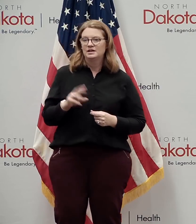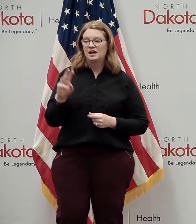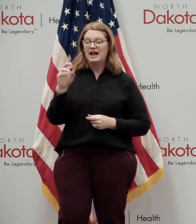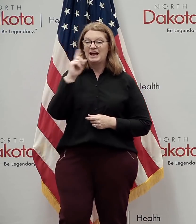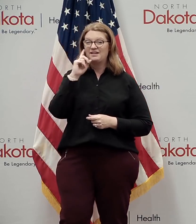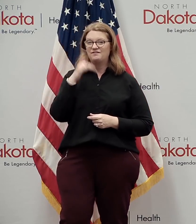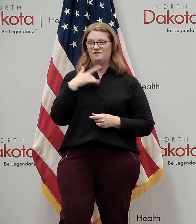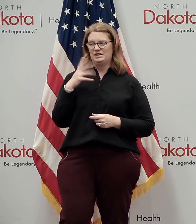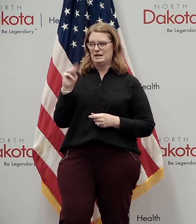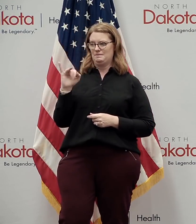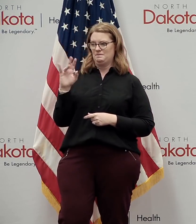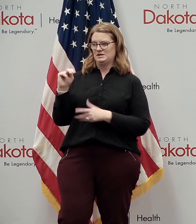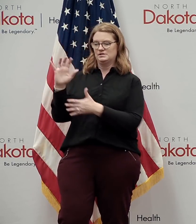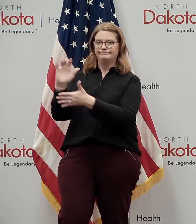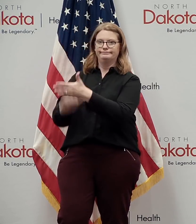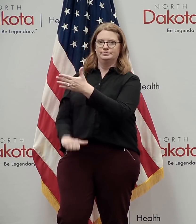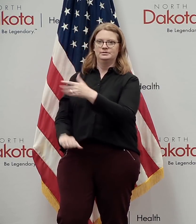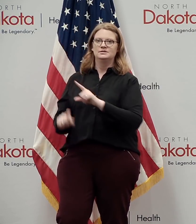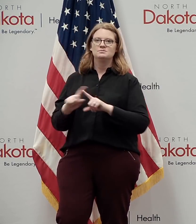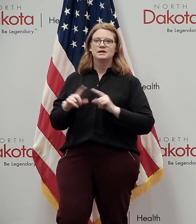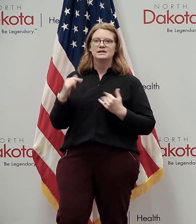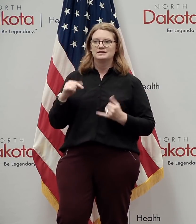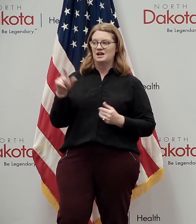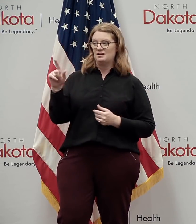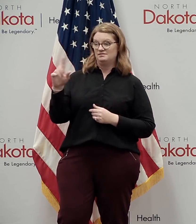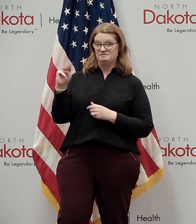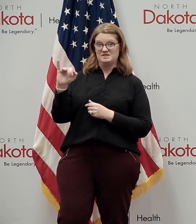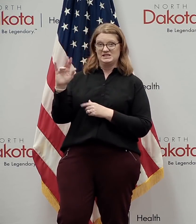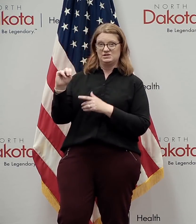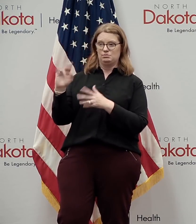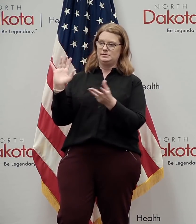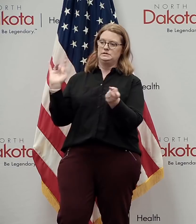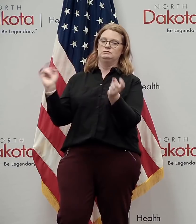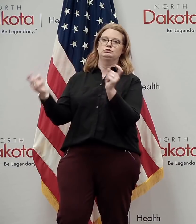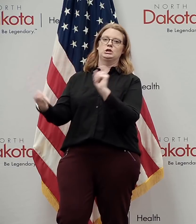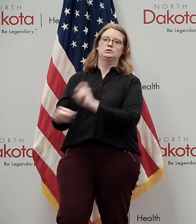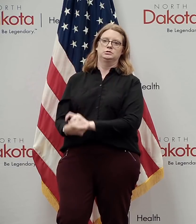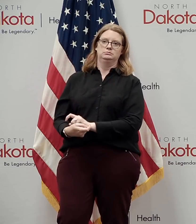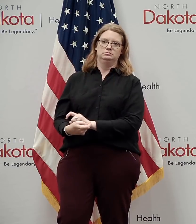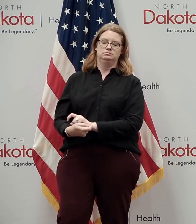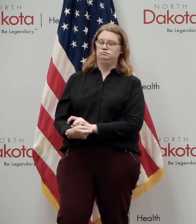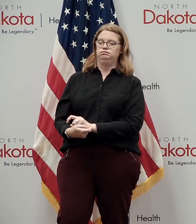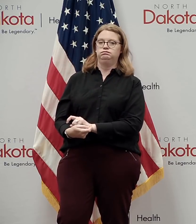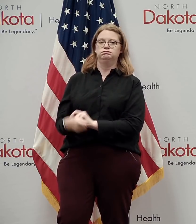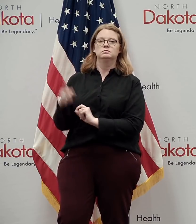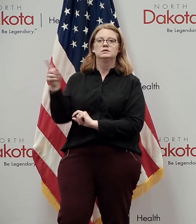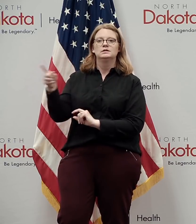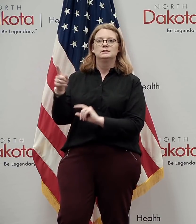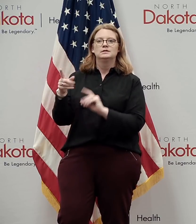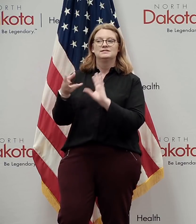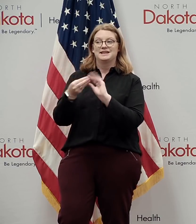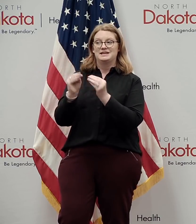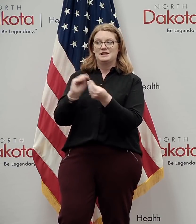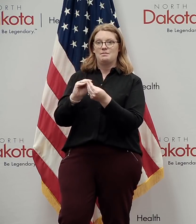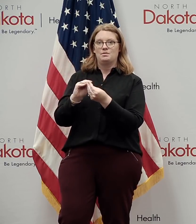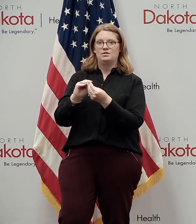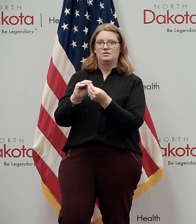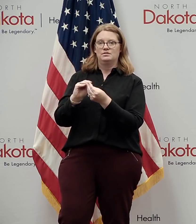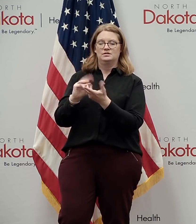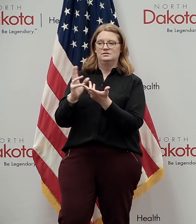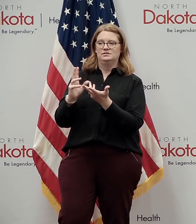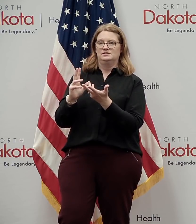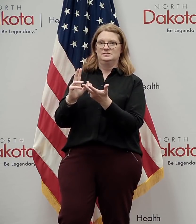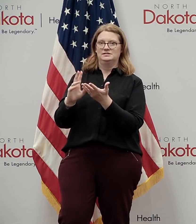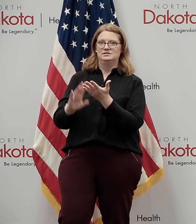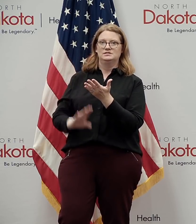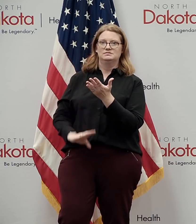you've read about, Minnesota's going through a massive systems change, and Minnesota's number of reported actives have just collapsed in the last